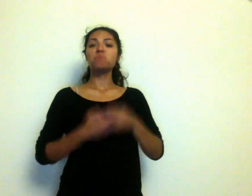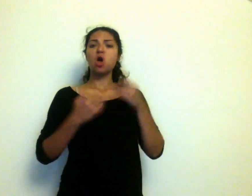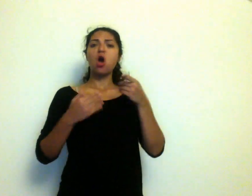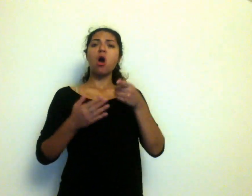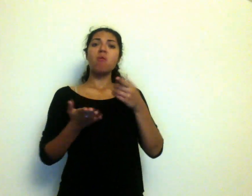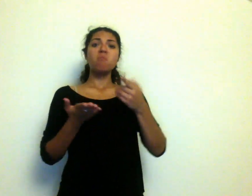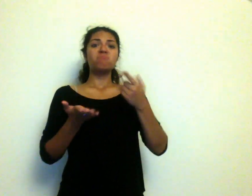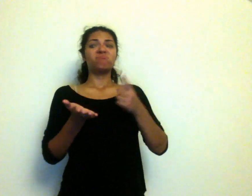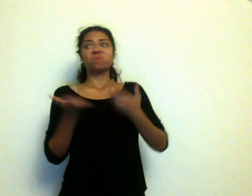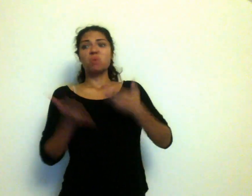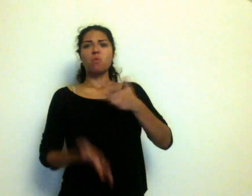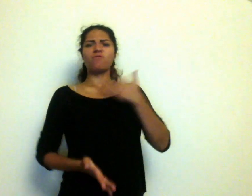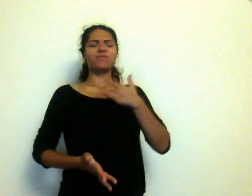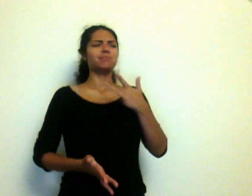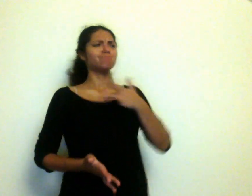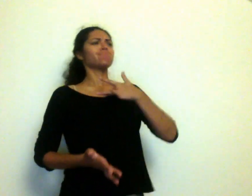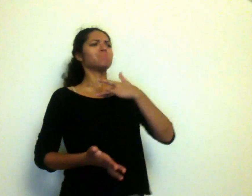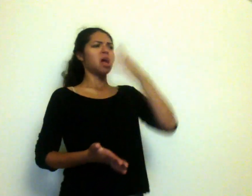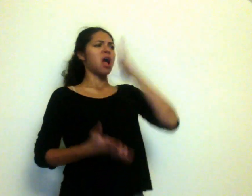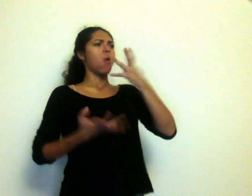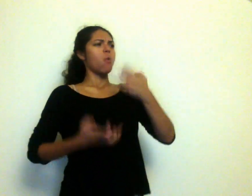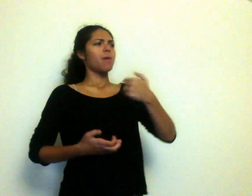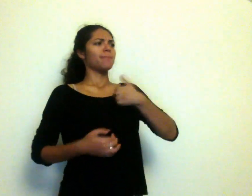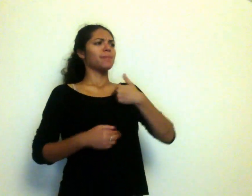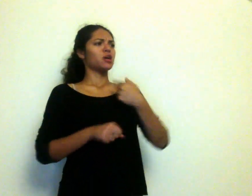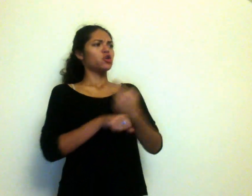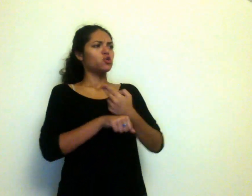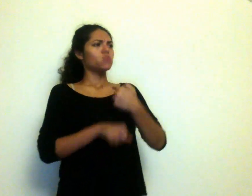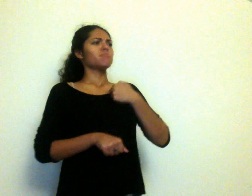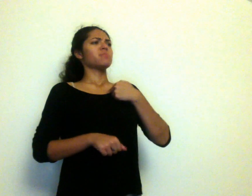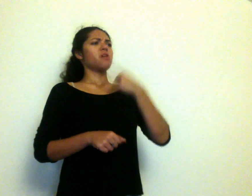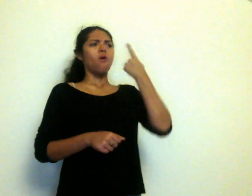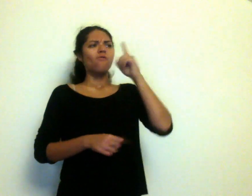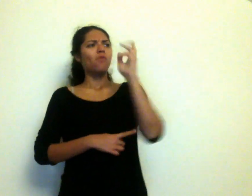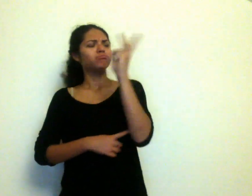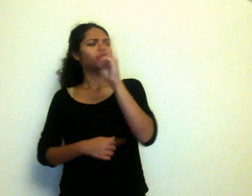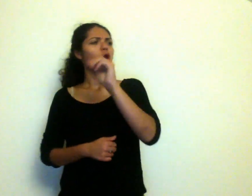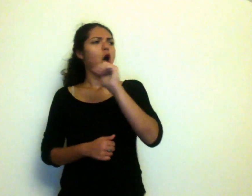of others. If you'd like to explore the theme of New Age and Eastern religions in greater